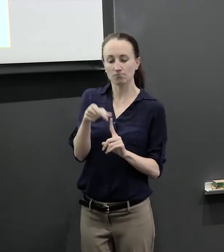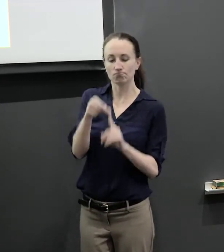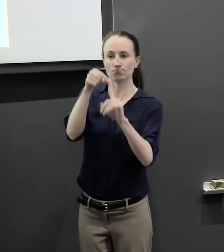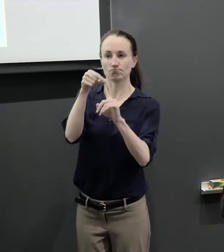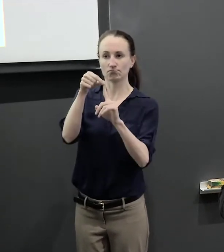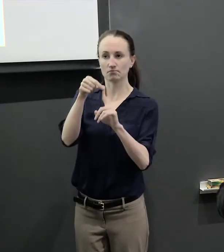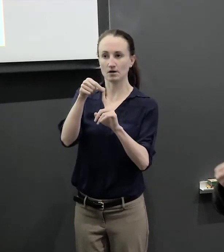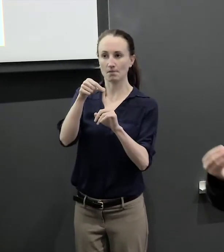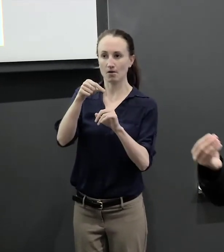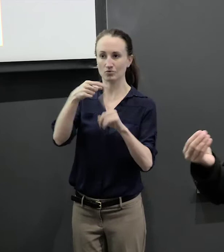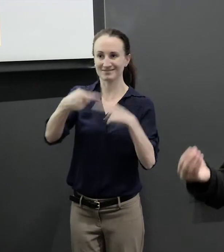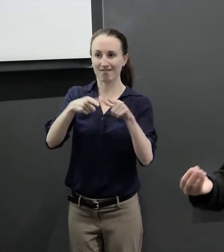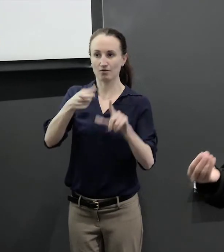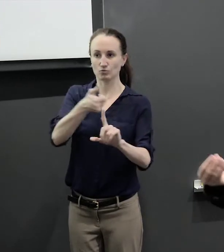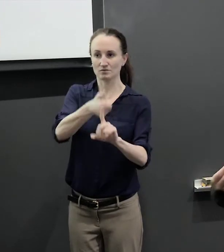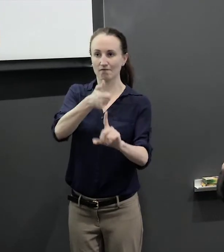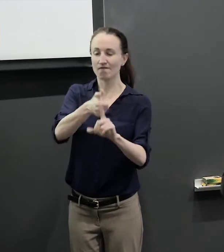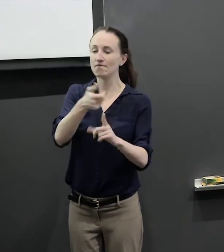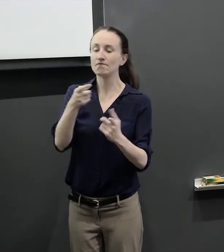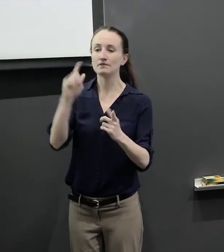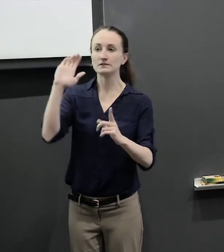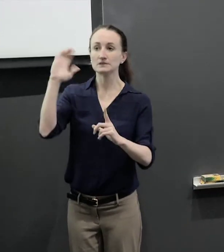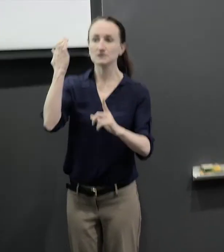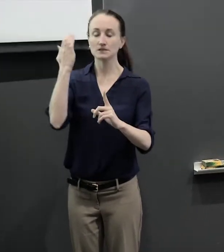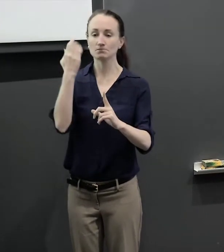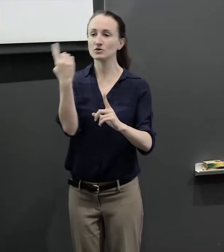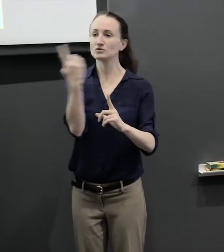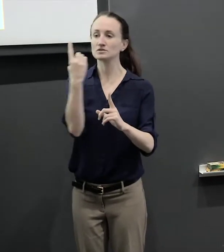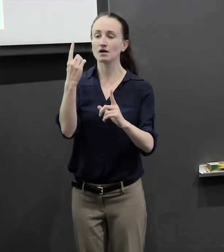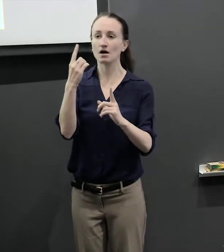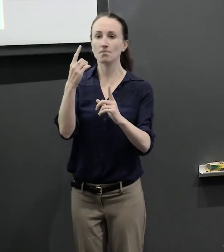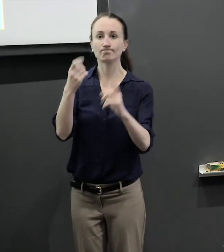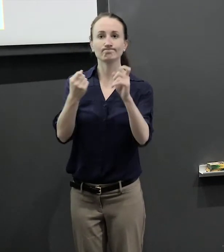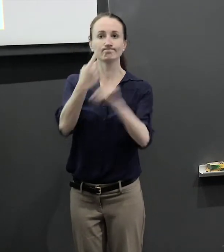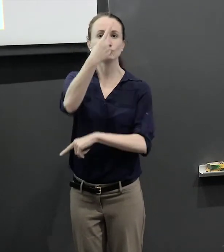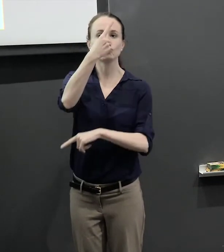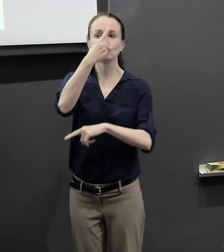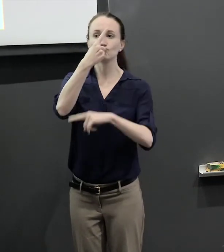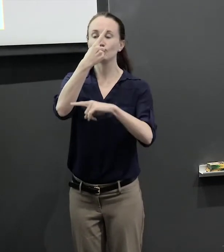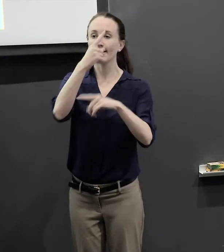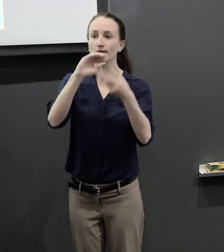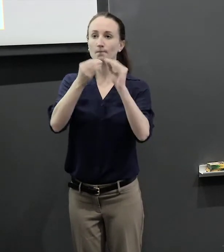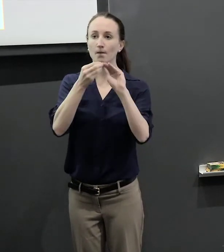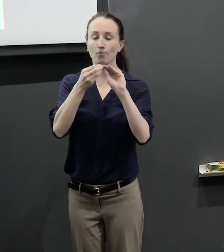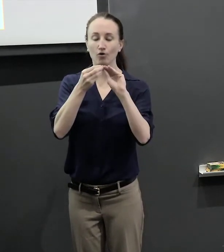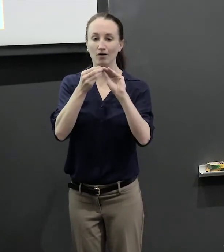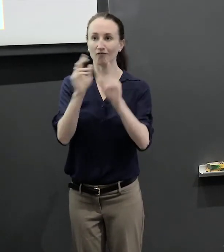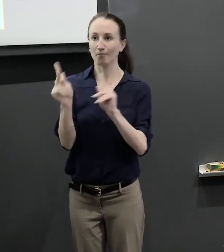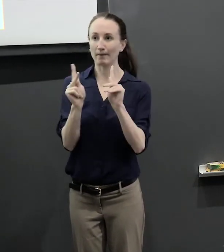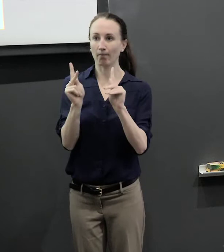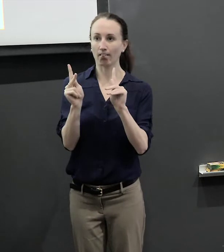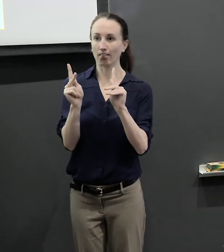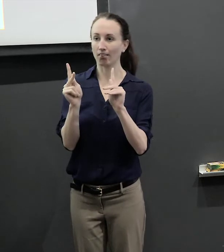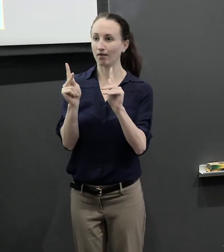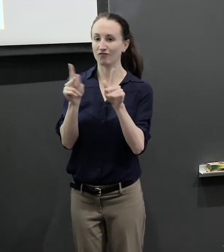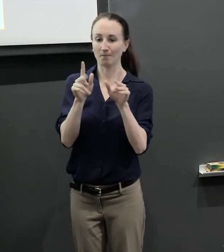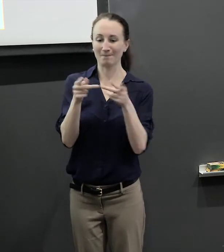language, which is that you seem to have an arbitrary number of positions in signing space that